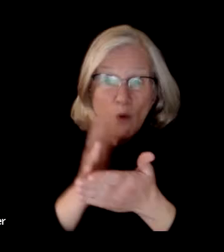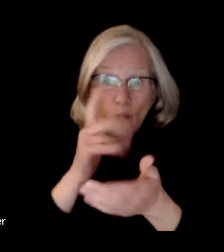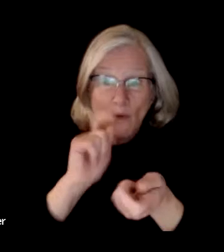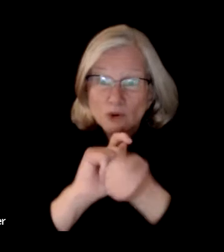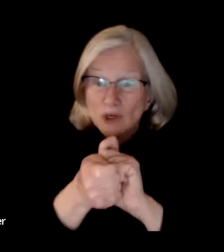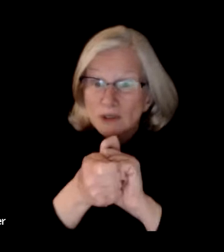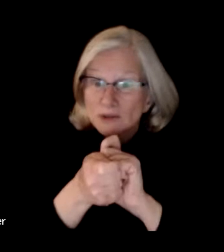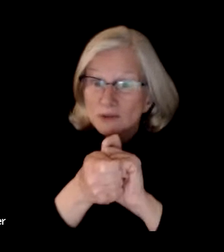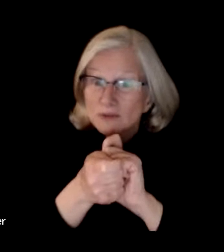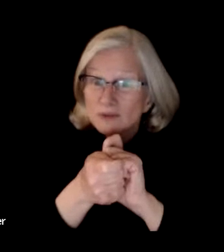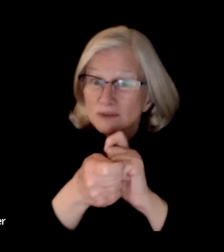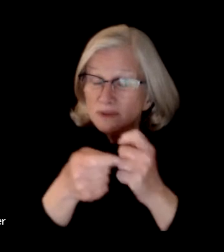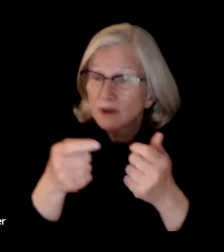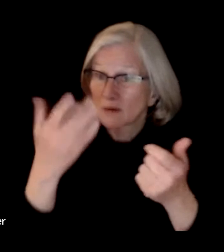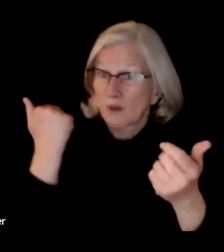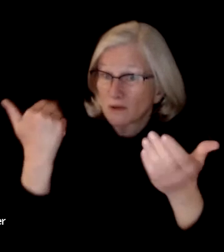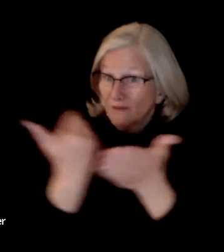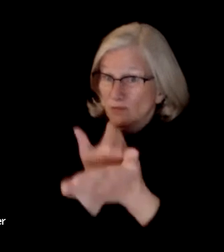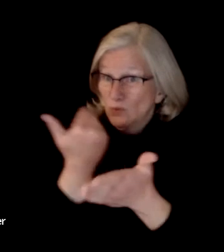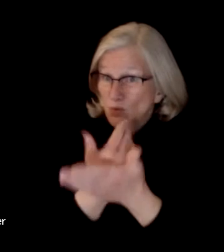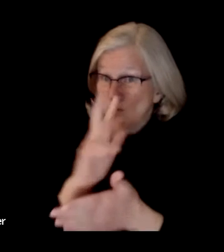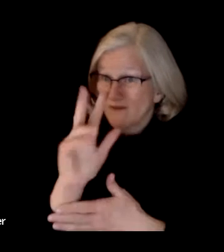state?